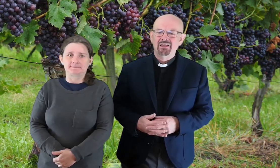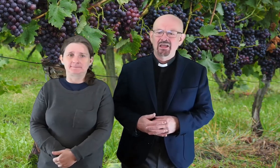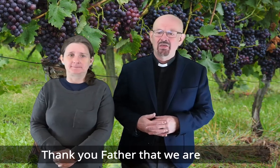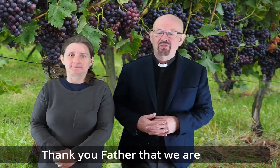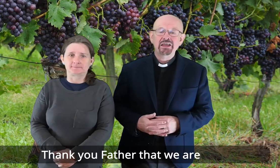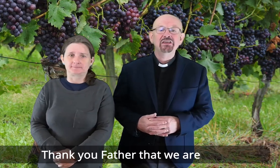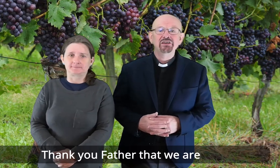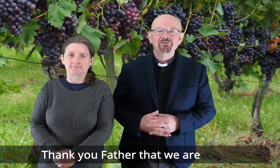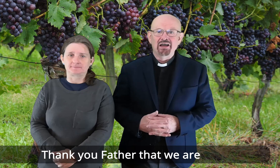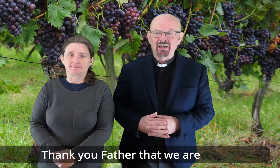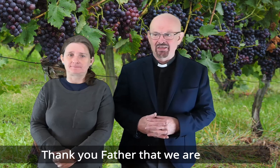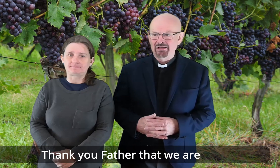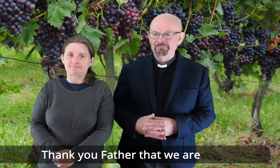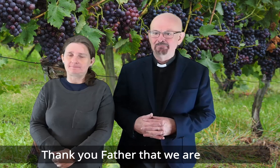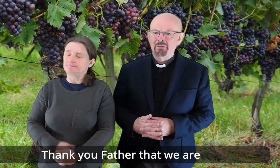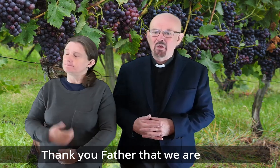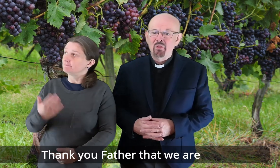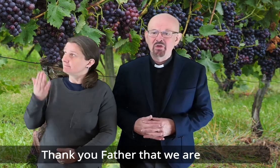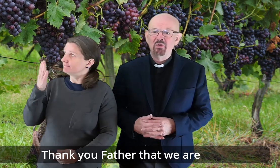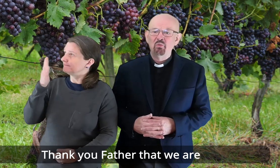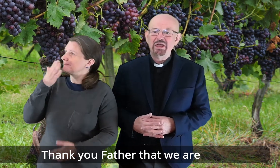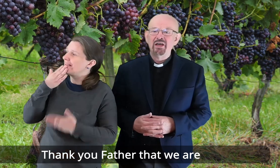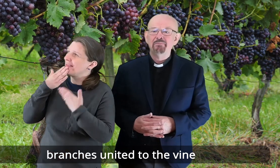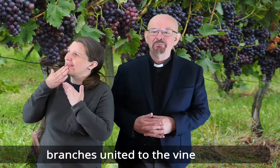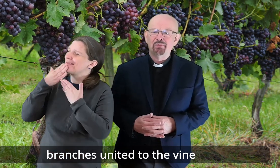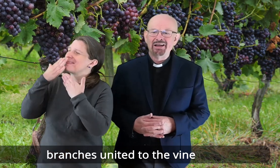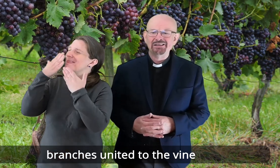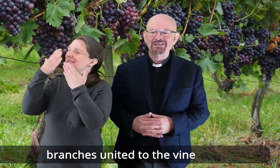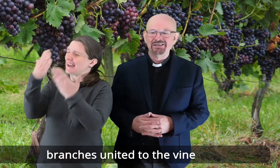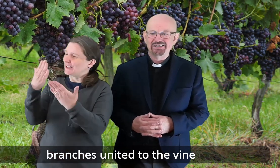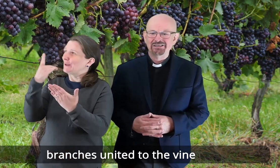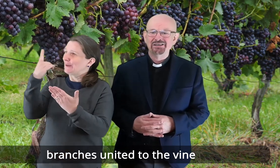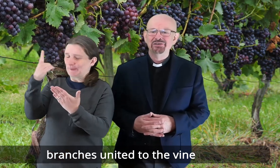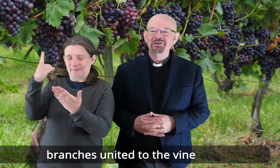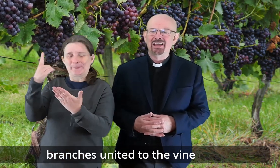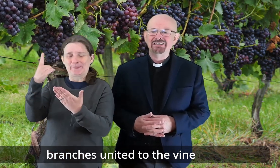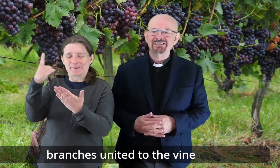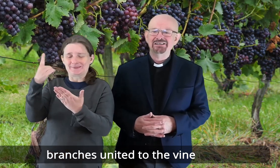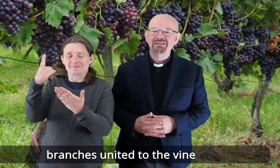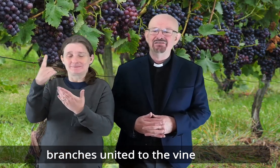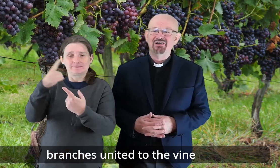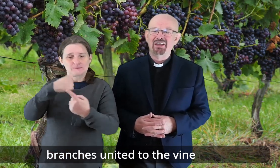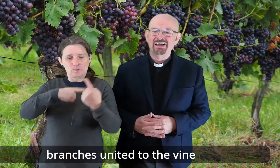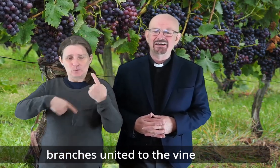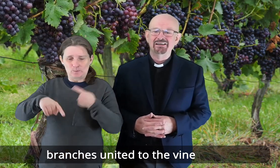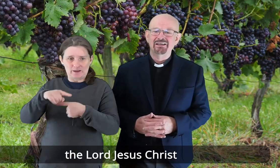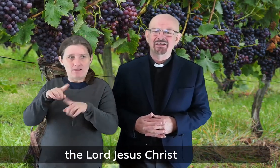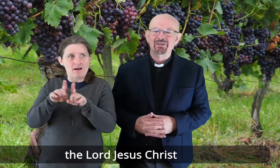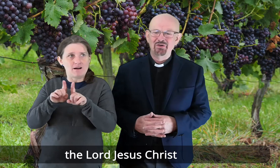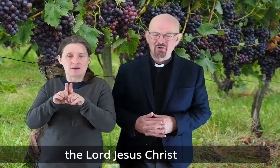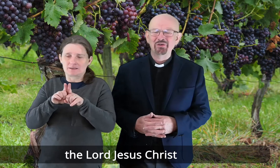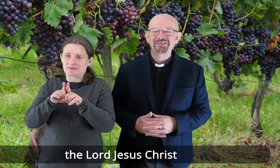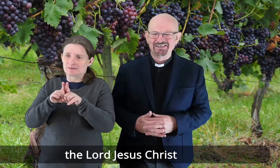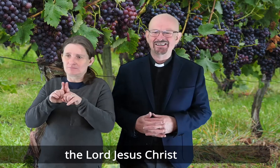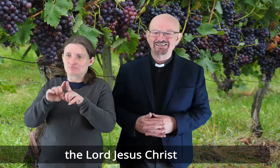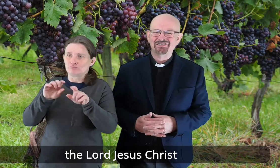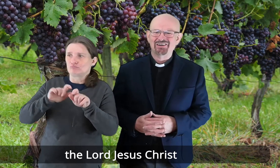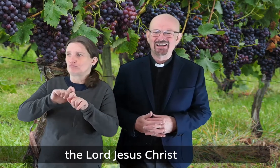Thank you, Father, that we are branches united to the vine, the Lord Jesus Christ.